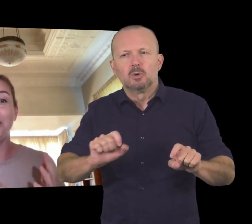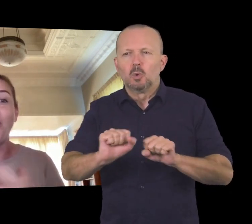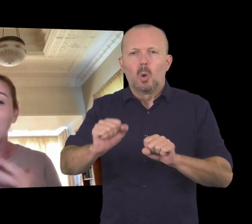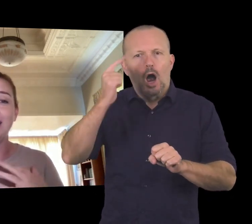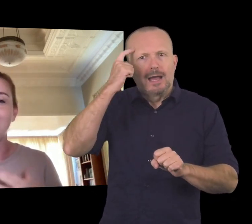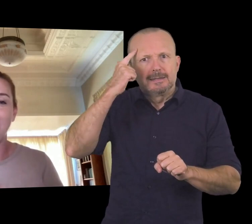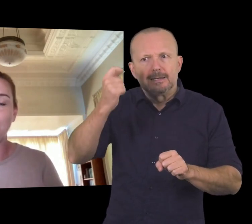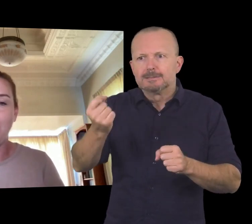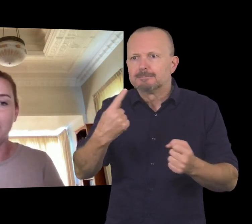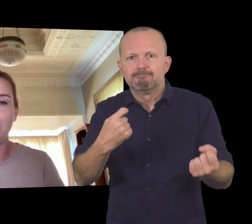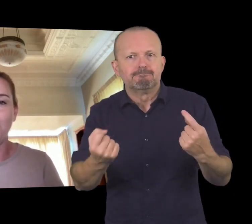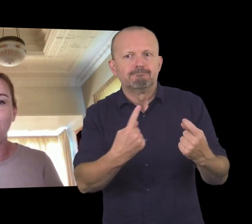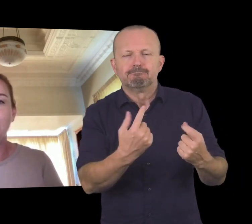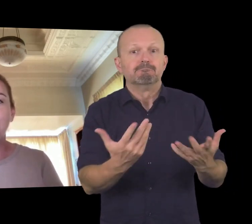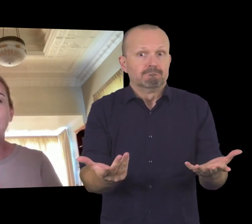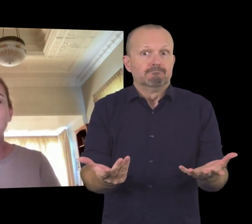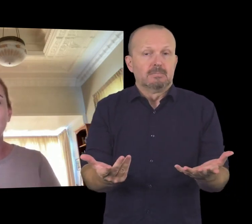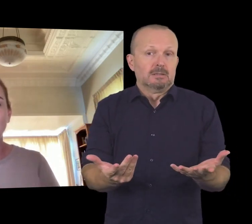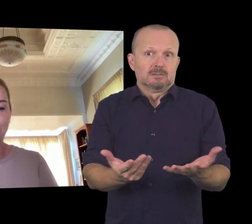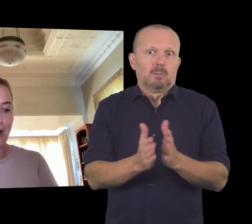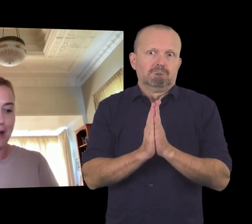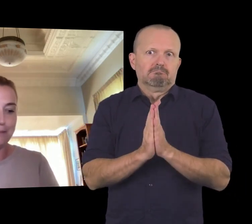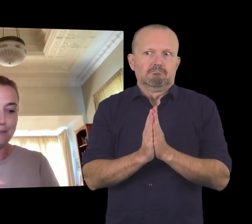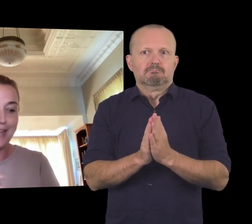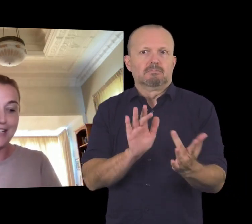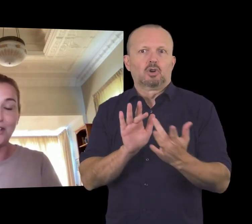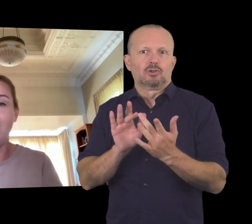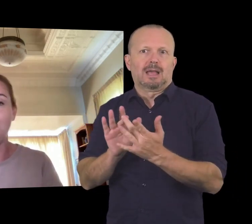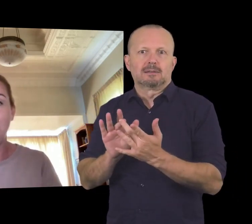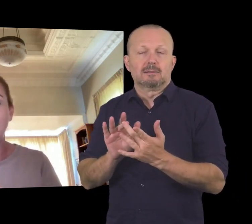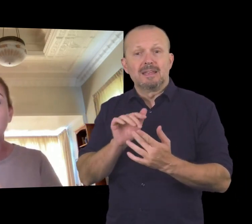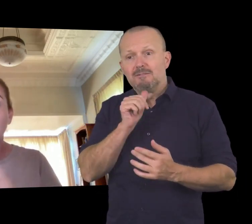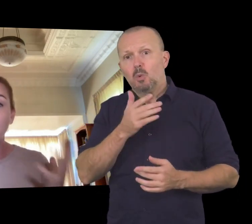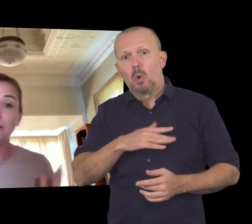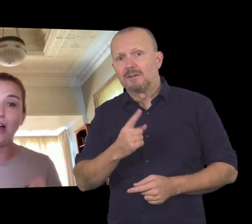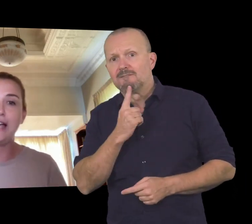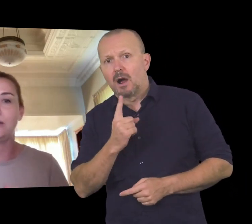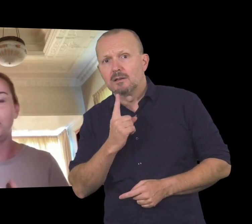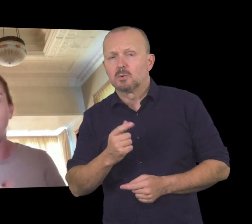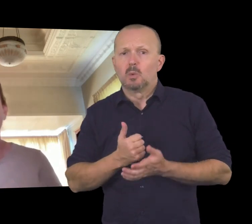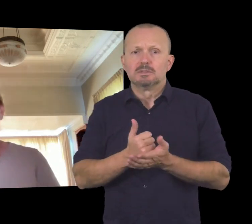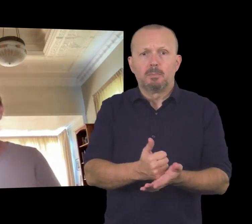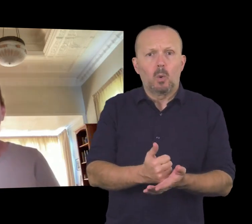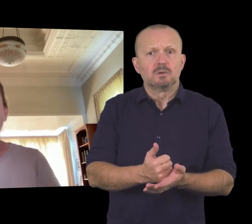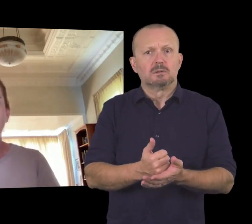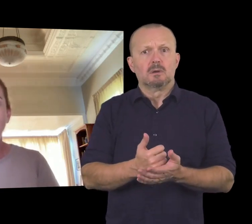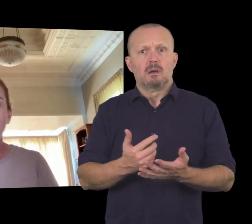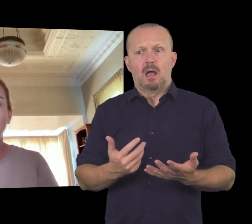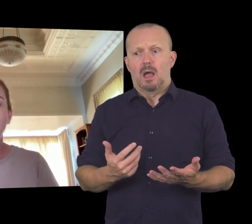experiences and your ideas as well. So please do get in touch. And if you want advice or